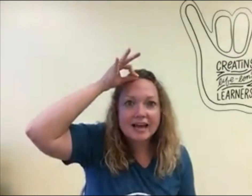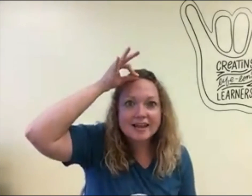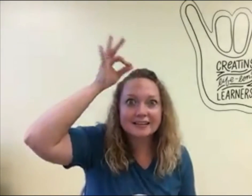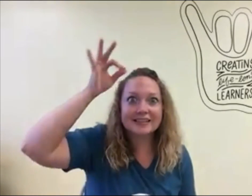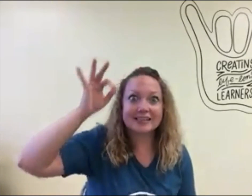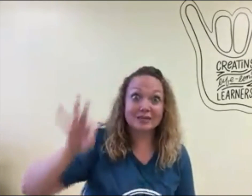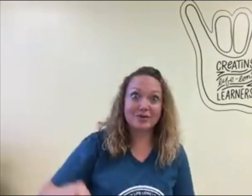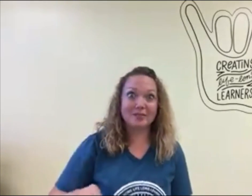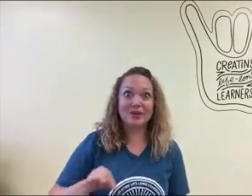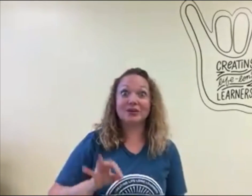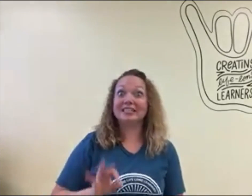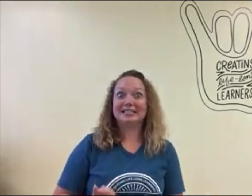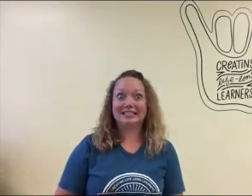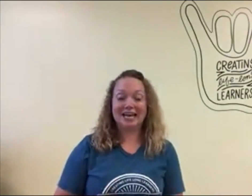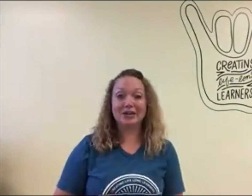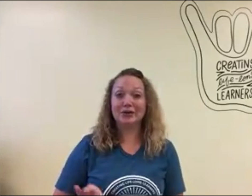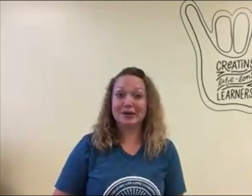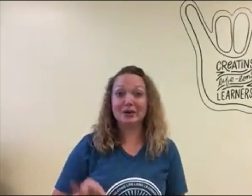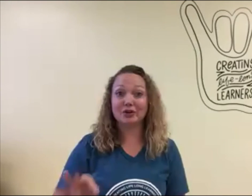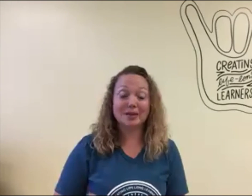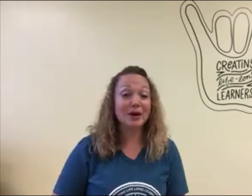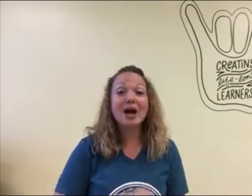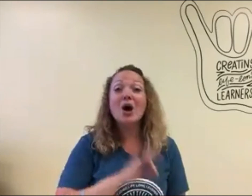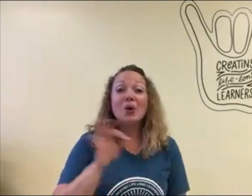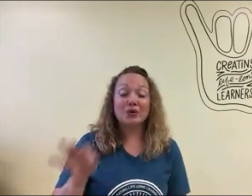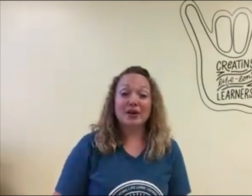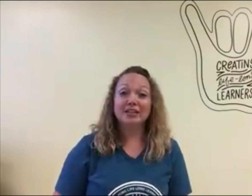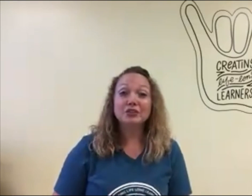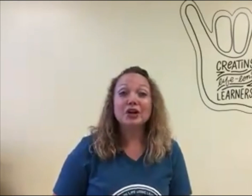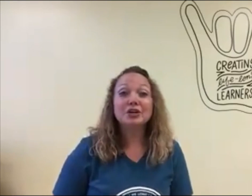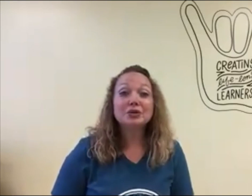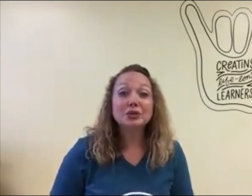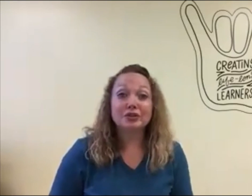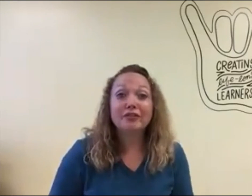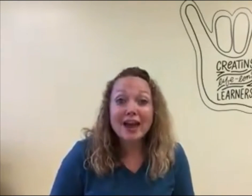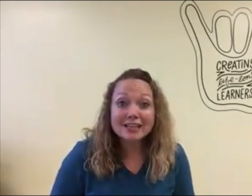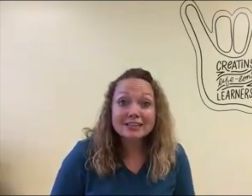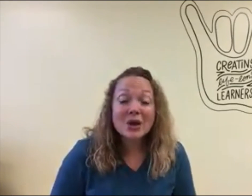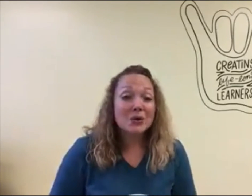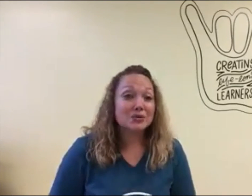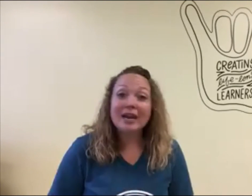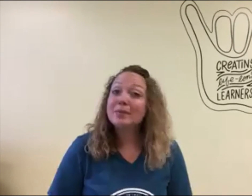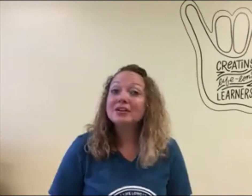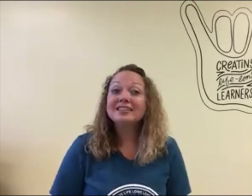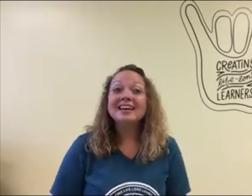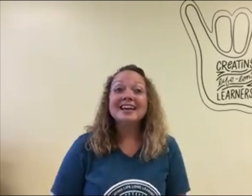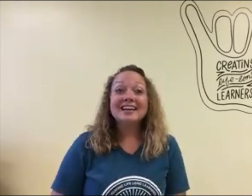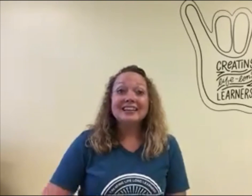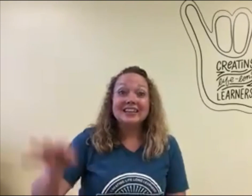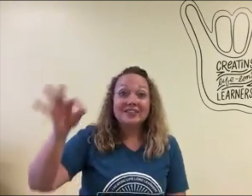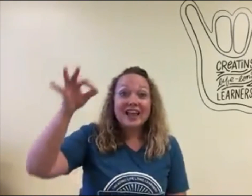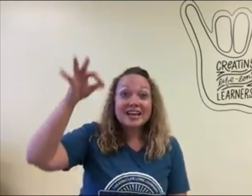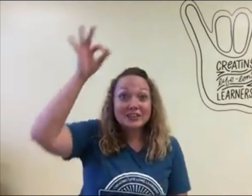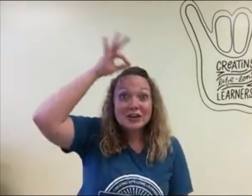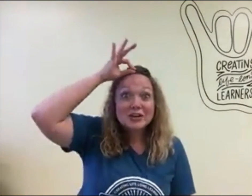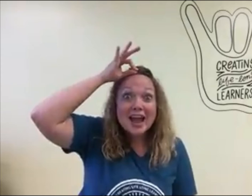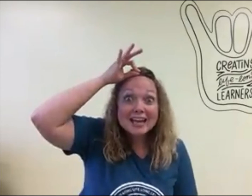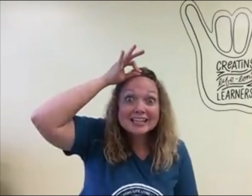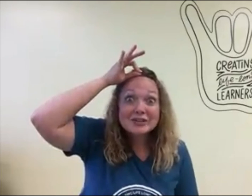it to mommy or sing it to daddy or grandma or grandpa or your aunts or your uncles or your friends or your neighbors. Say the fly is on your head and then you can sing it and